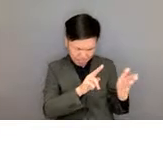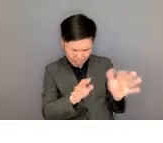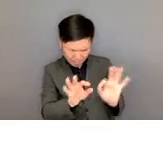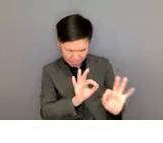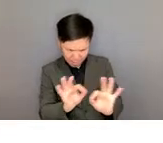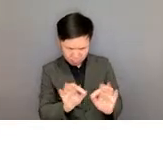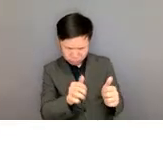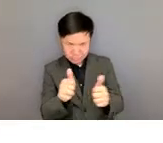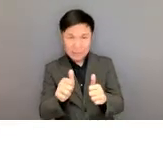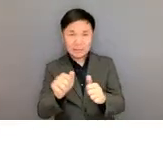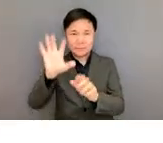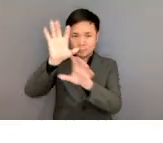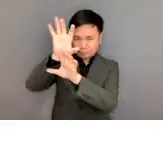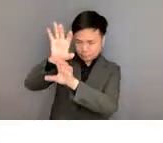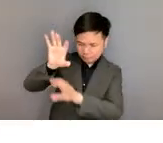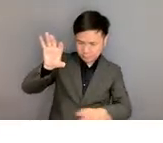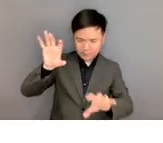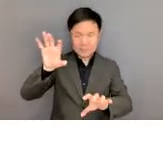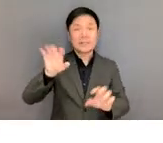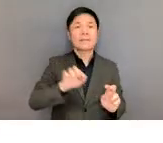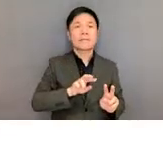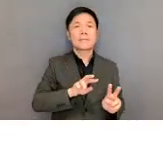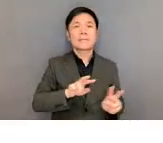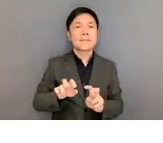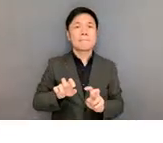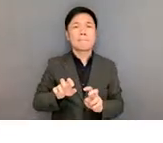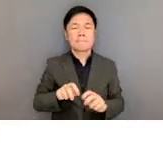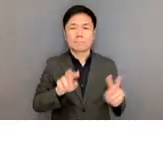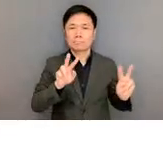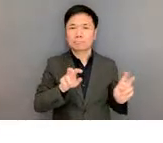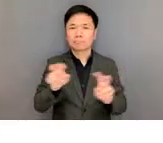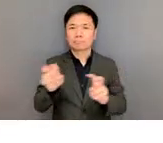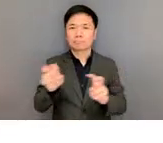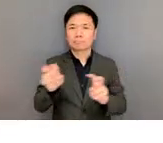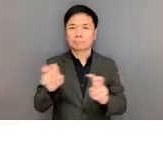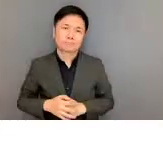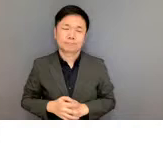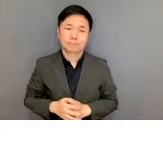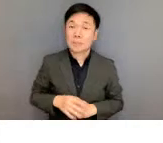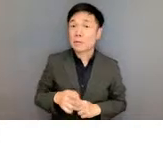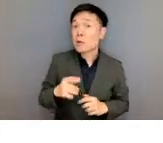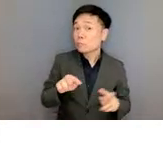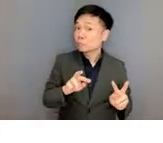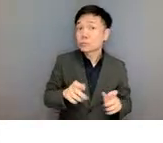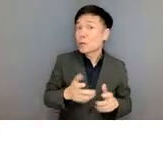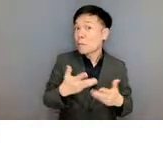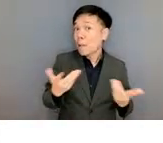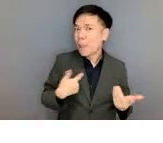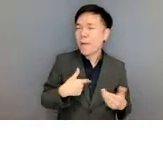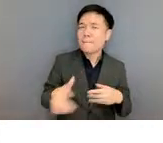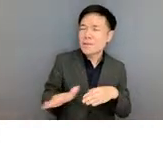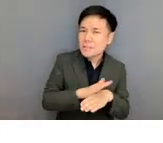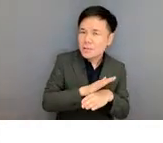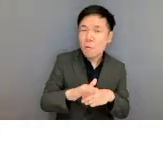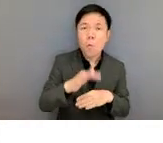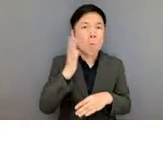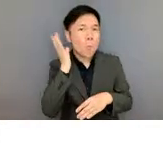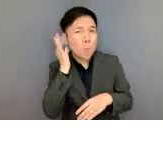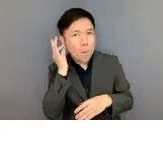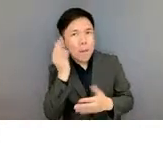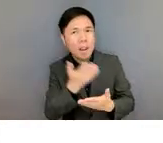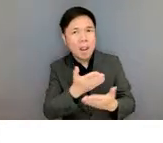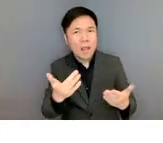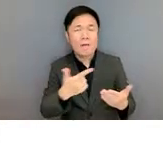thematic areas as well. So we heard a little about women's tourism businesses, about leadership, policy and